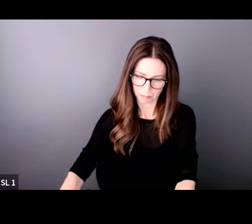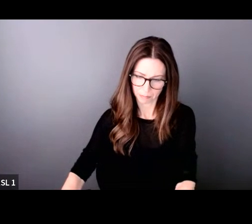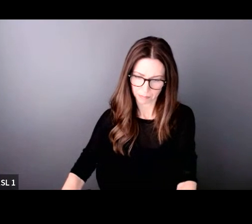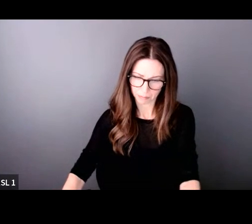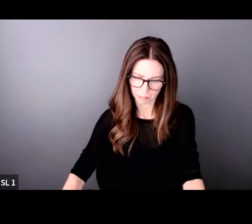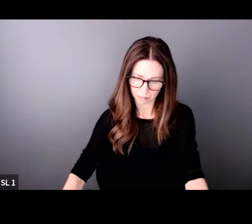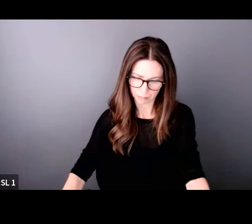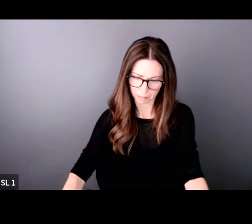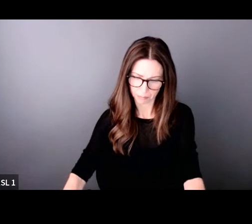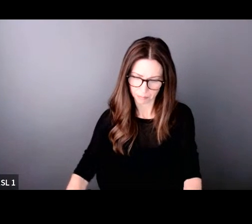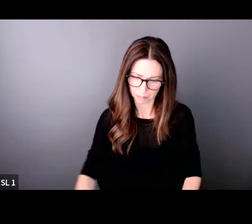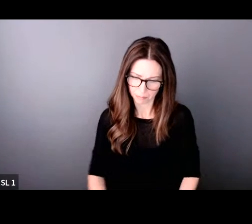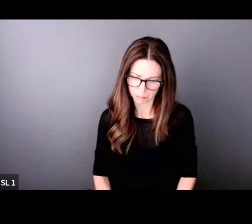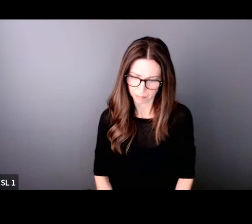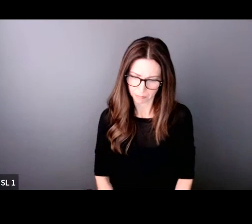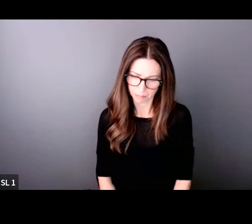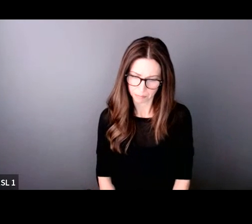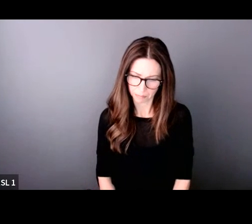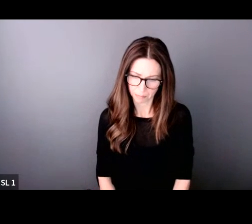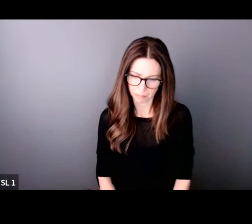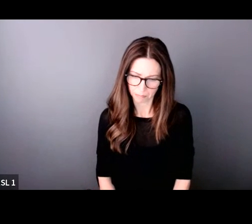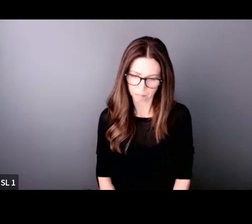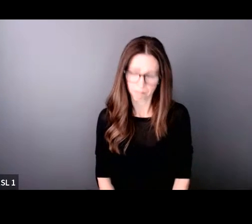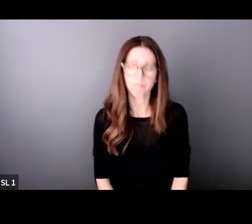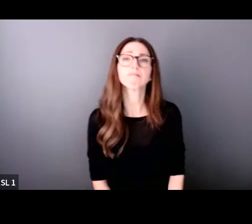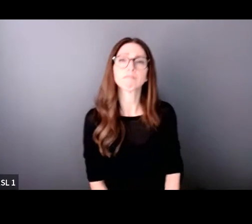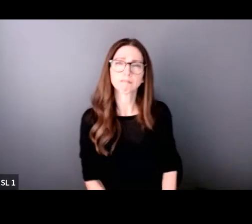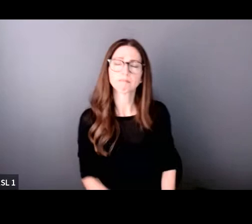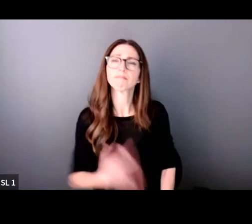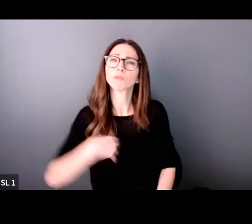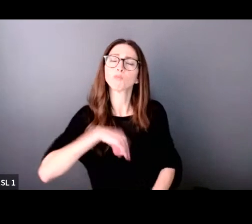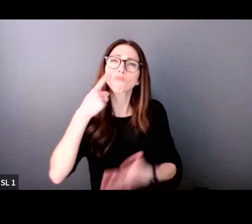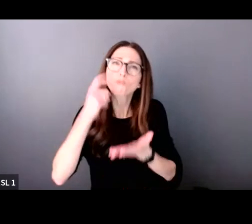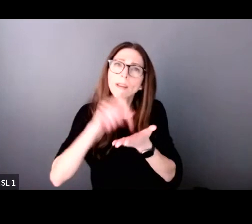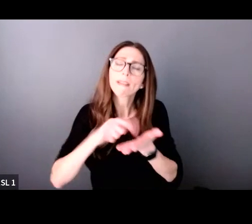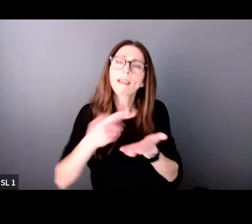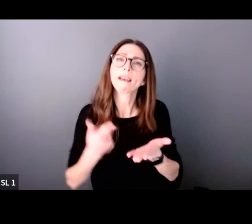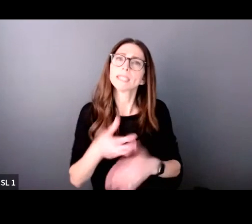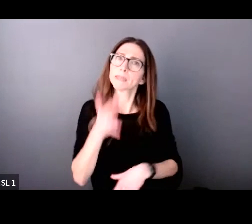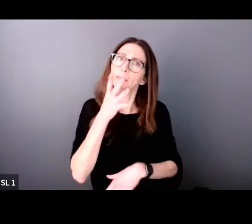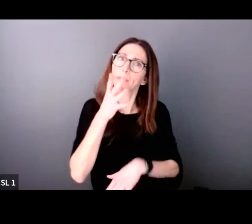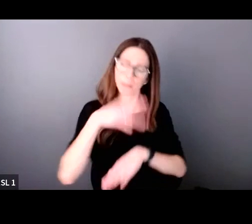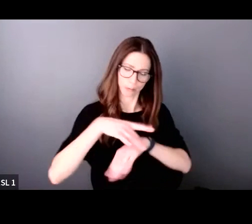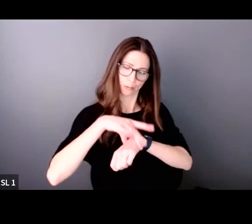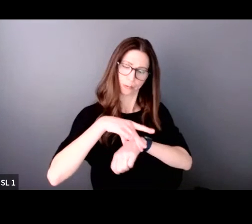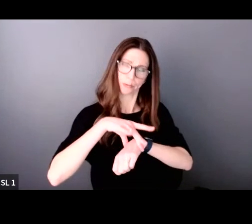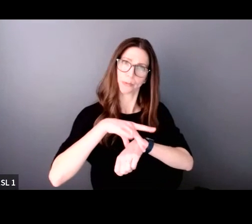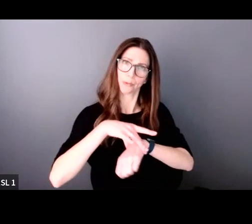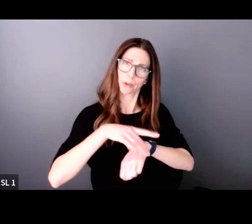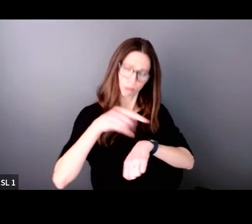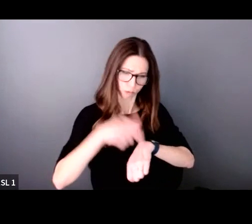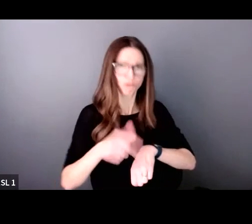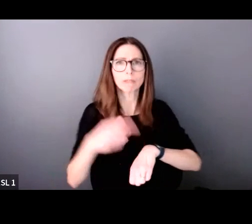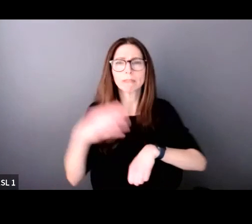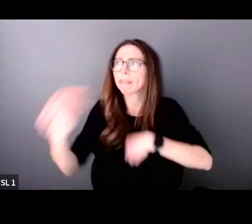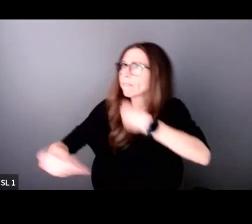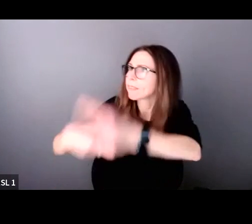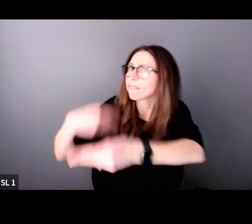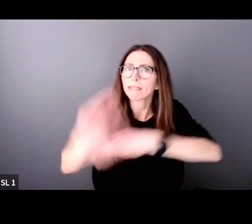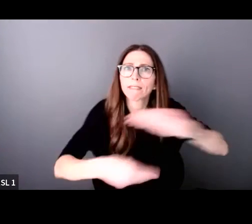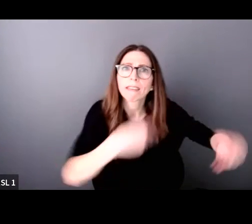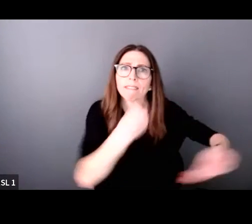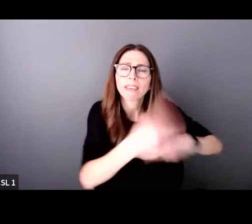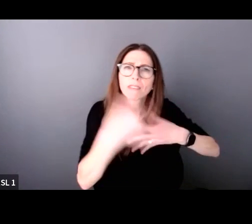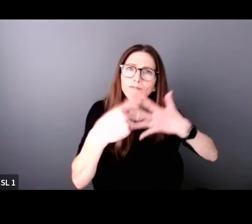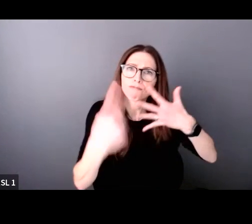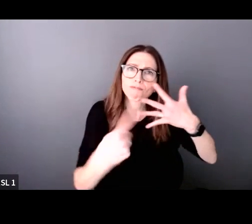gurna. We send our greetings to our mother, the earth, as she continues to go along, giving up of her own strength for us to